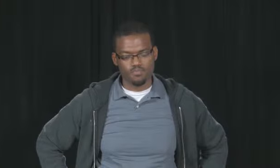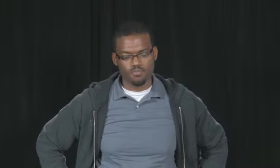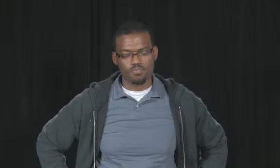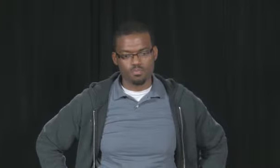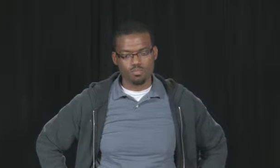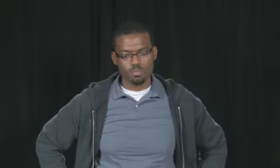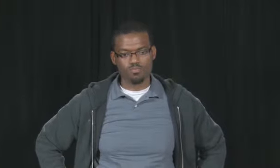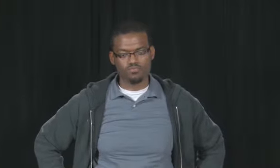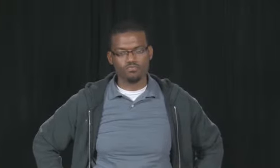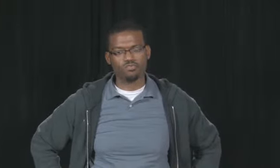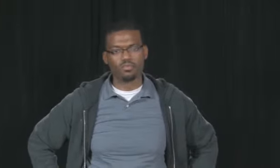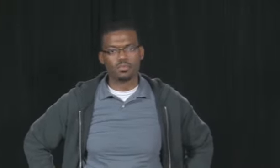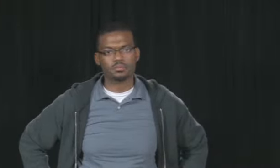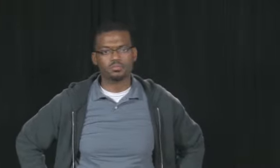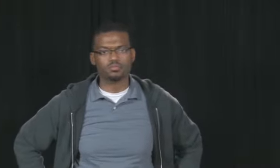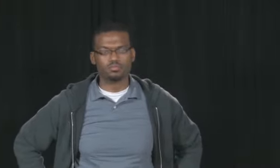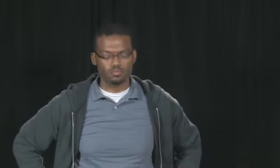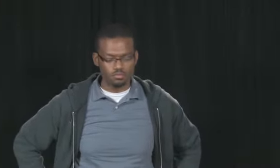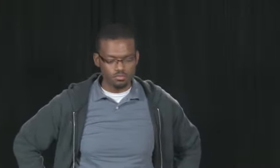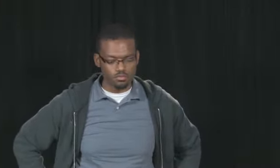But also, you have this